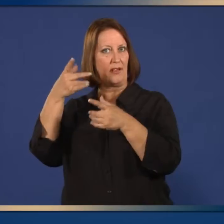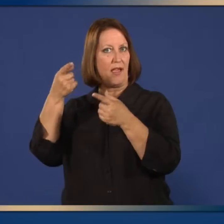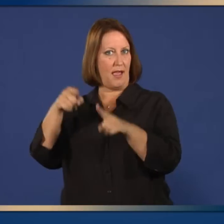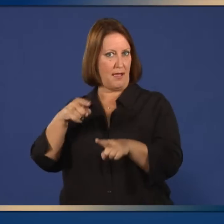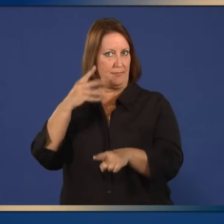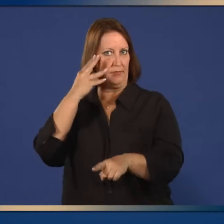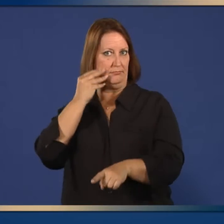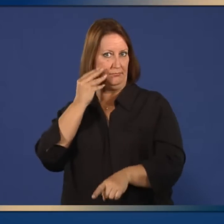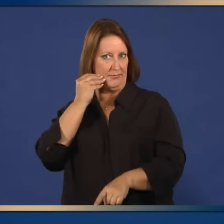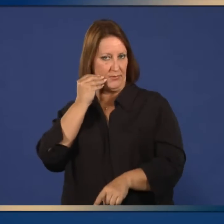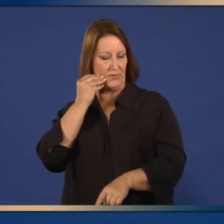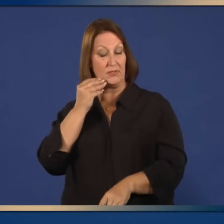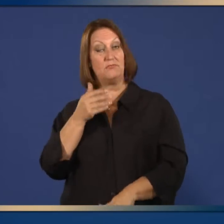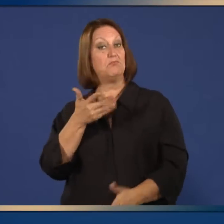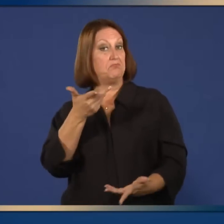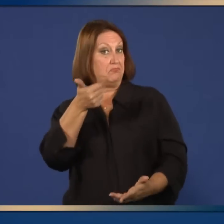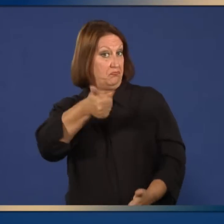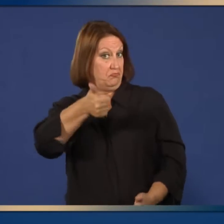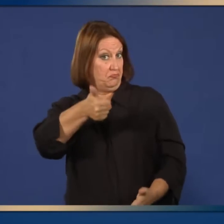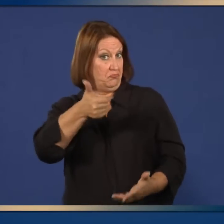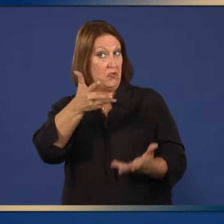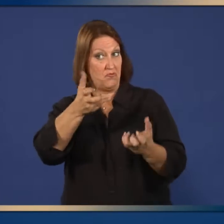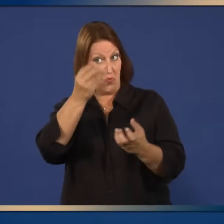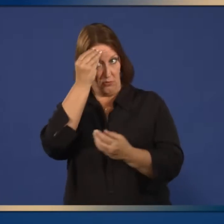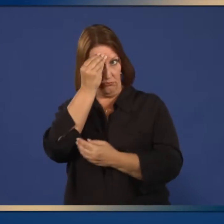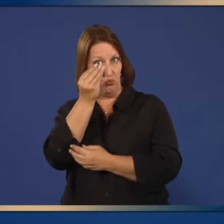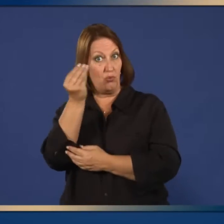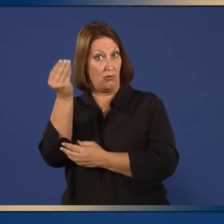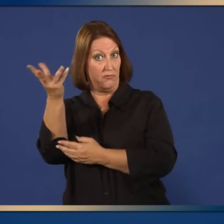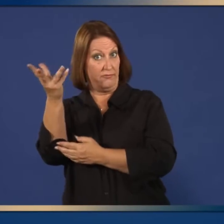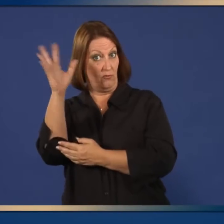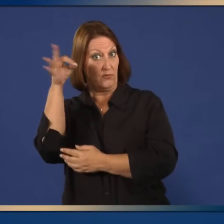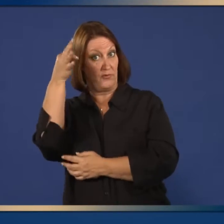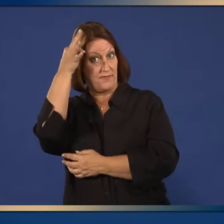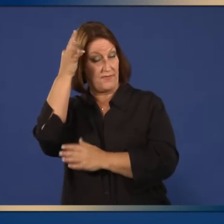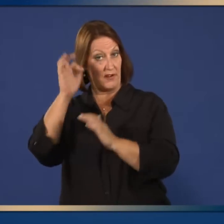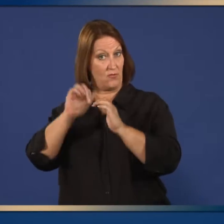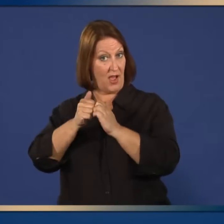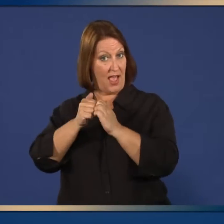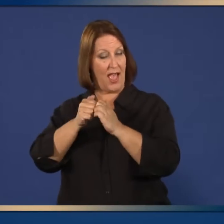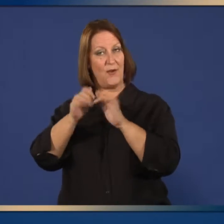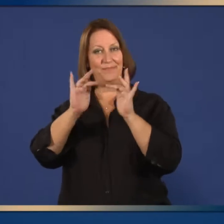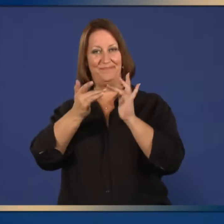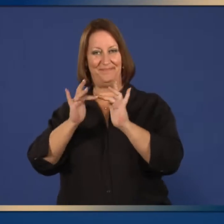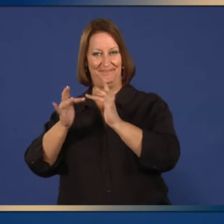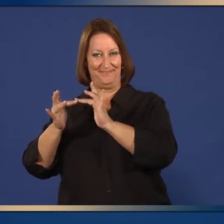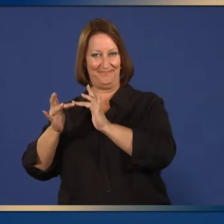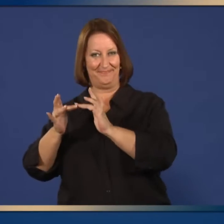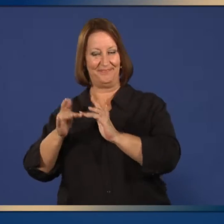Or you can file this report through the VAERS website at